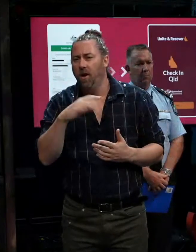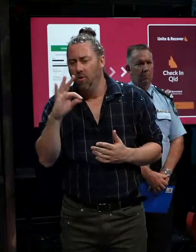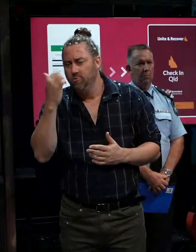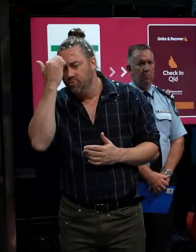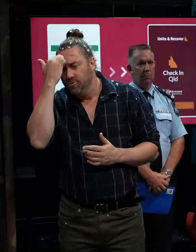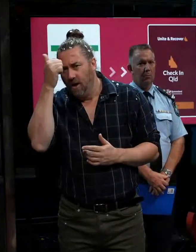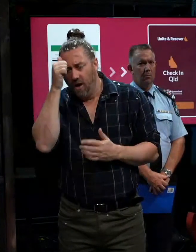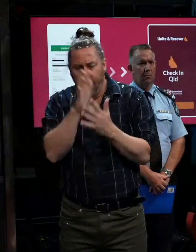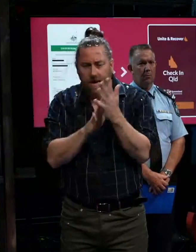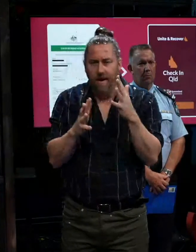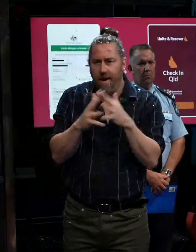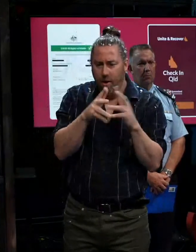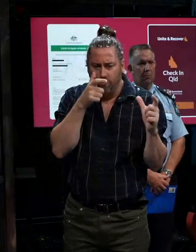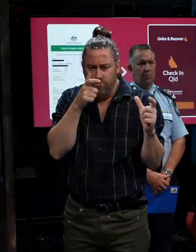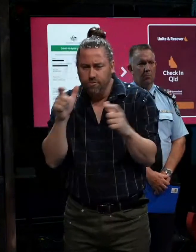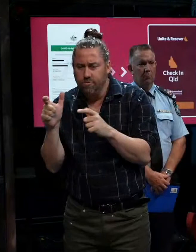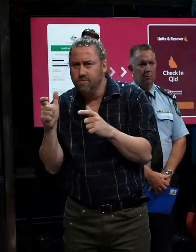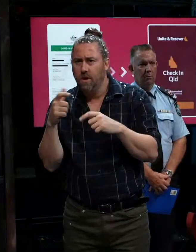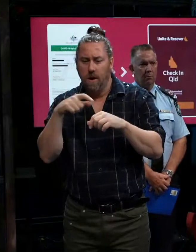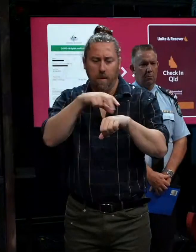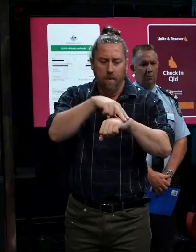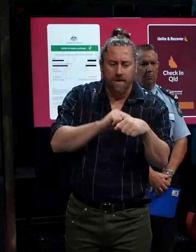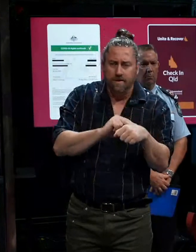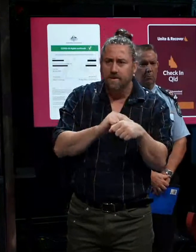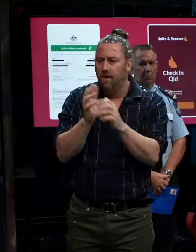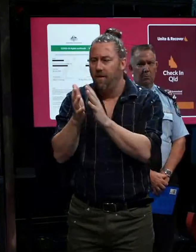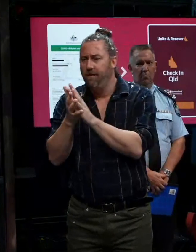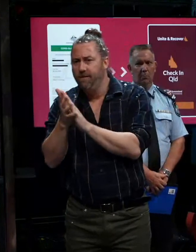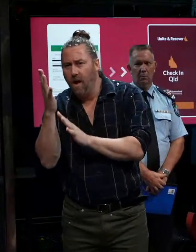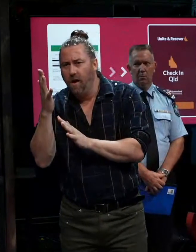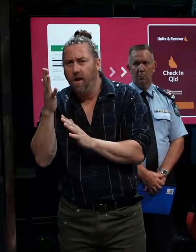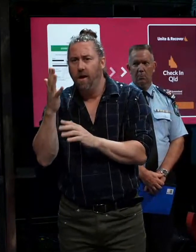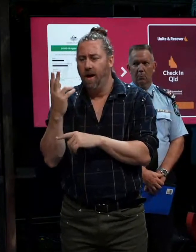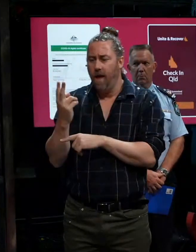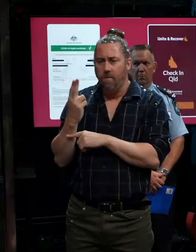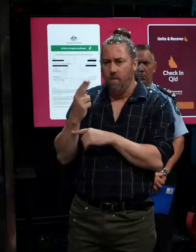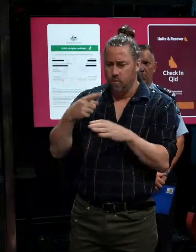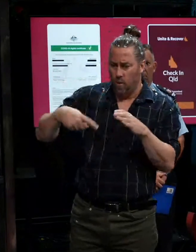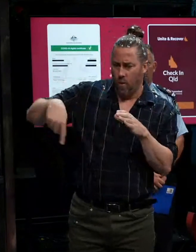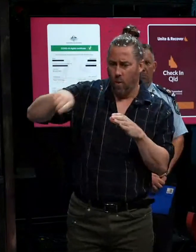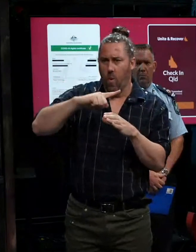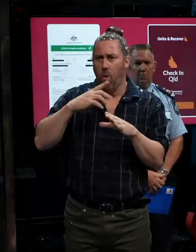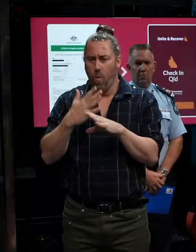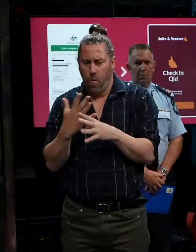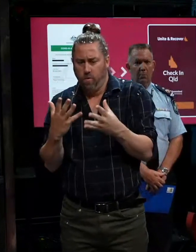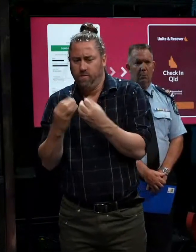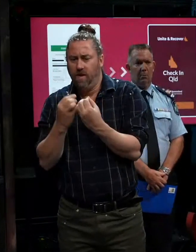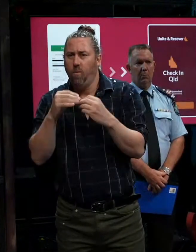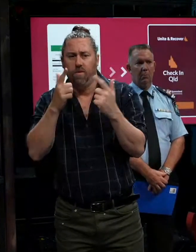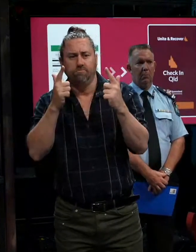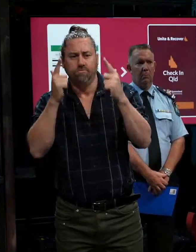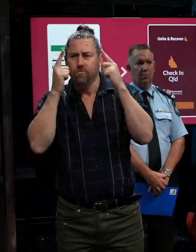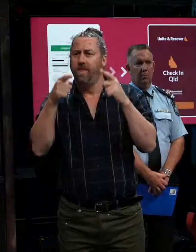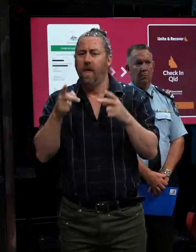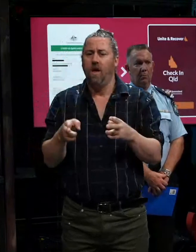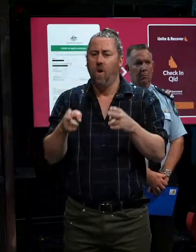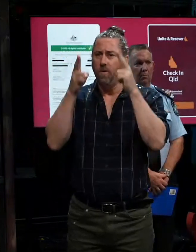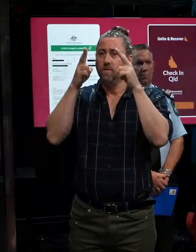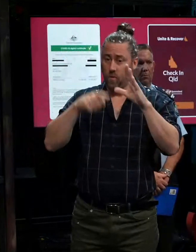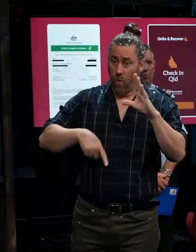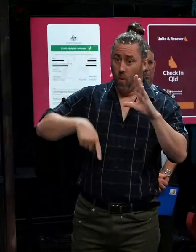Service, Queensland Fire and Emergency Services, Queensland Police and the hotel management themselves. All the guests of that hotel have